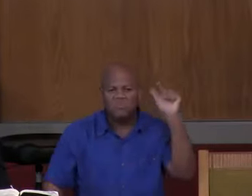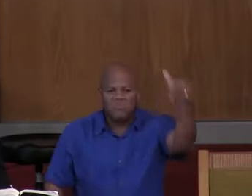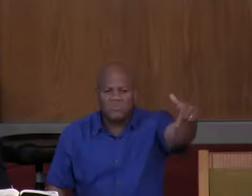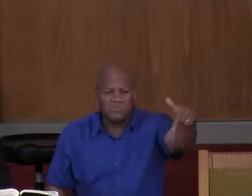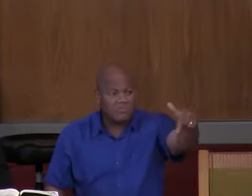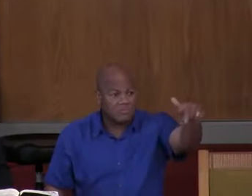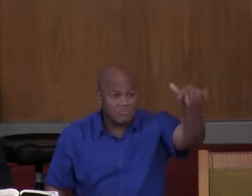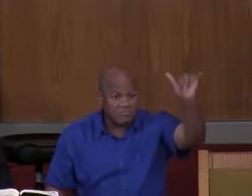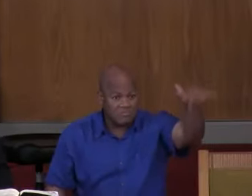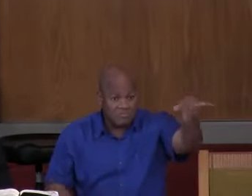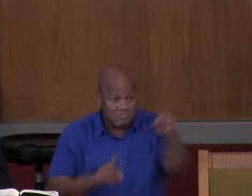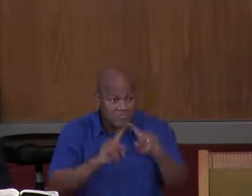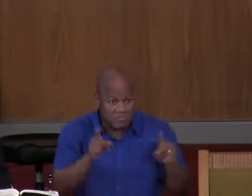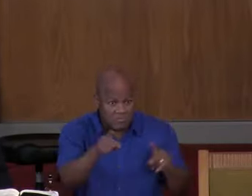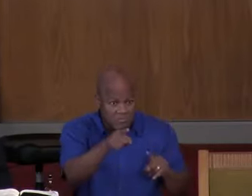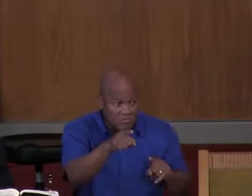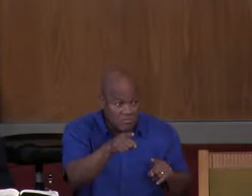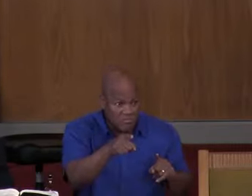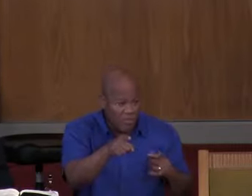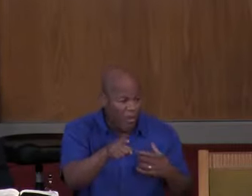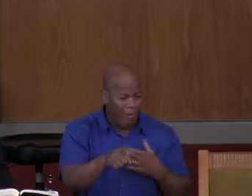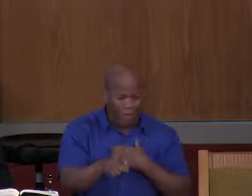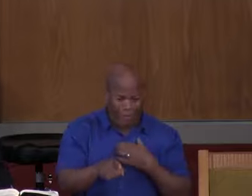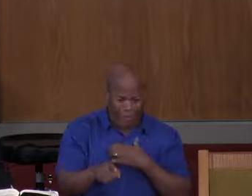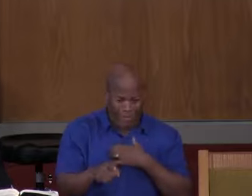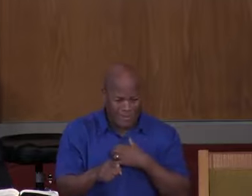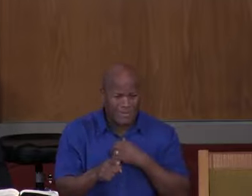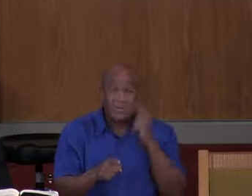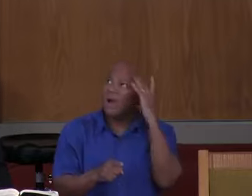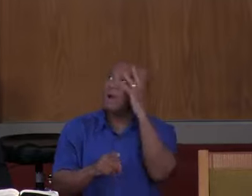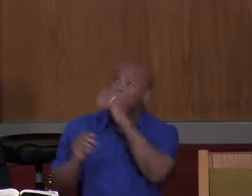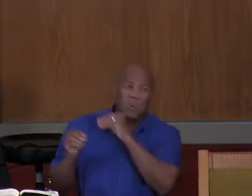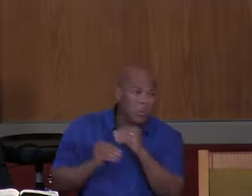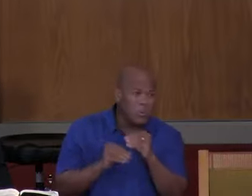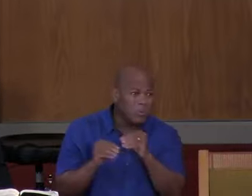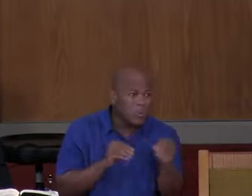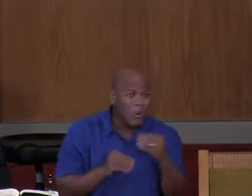where you are? Are you complaining about every move of God?